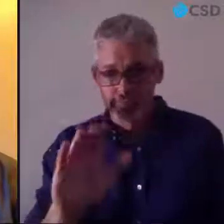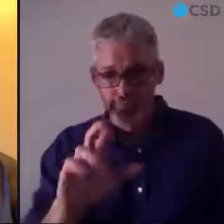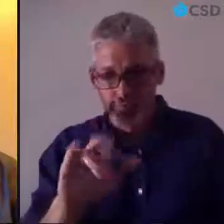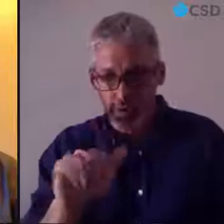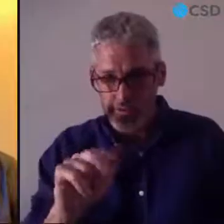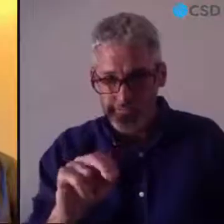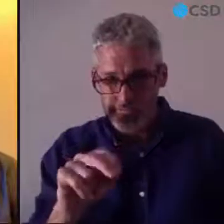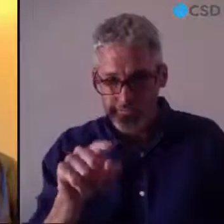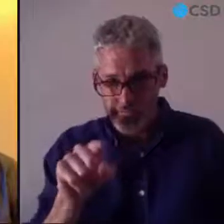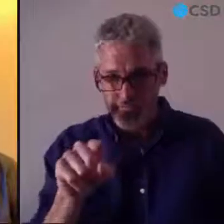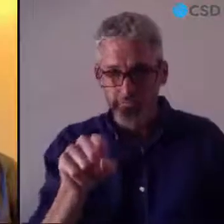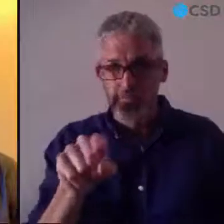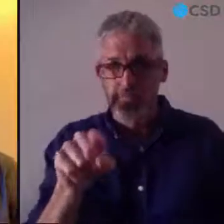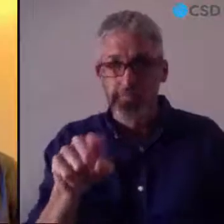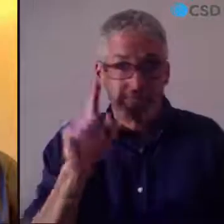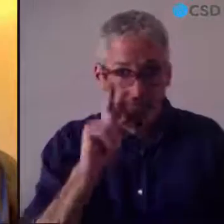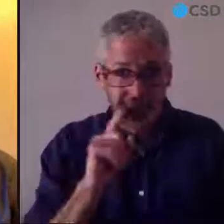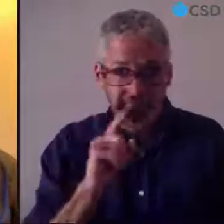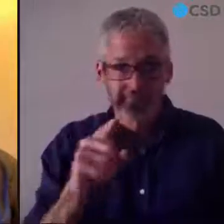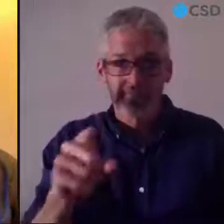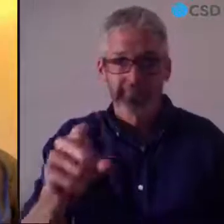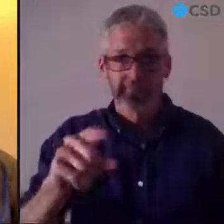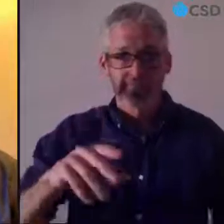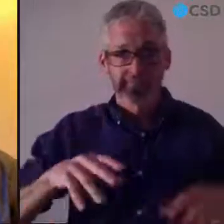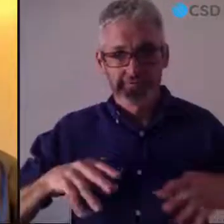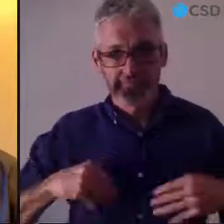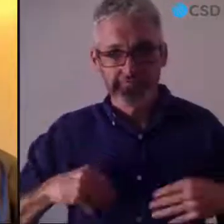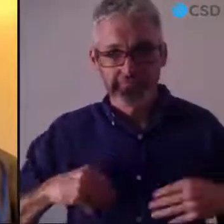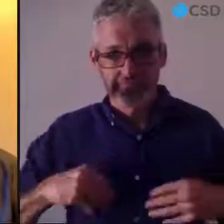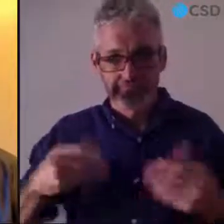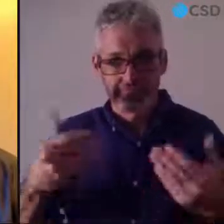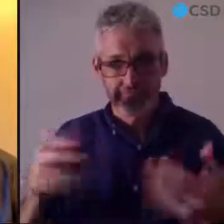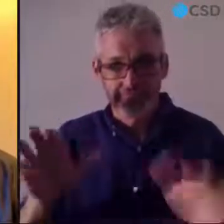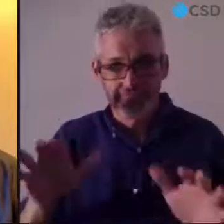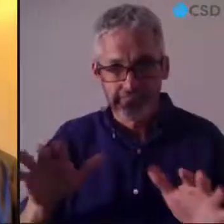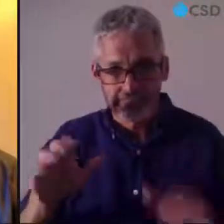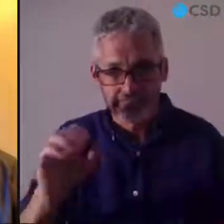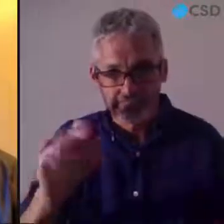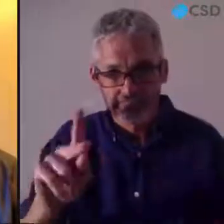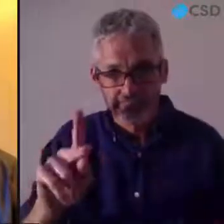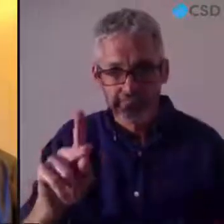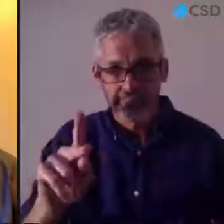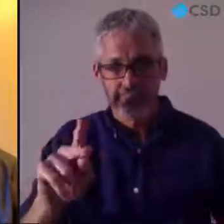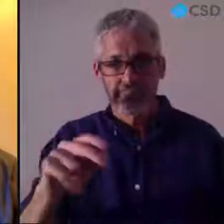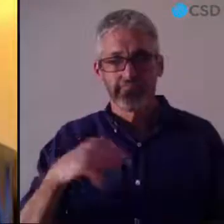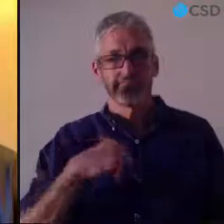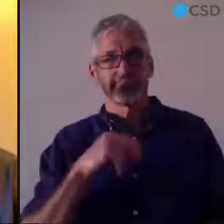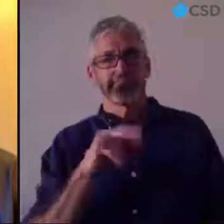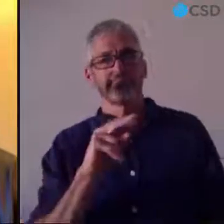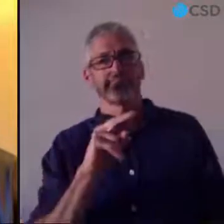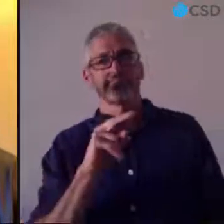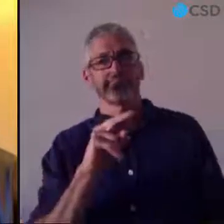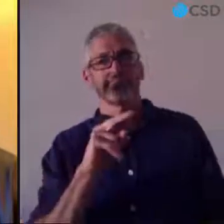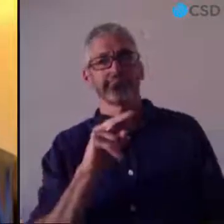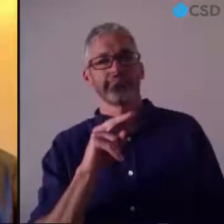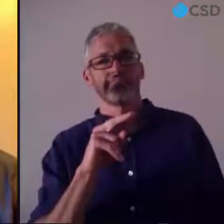everything. And my mom said, Ryan, you're deaf. Accept it. That's it, all